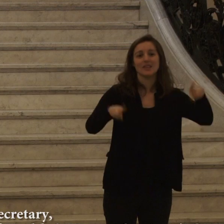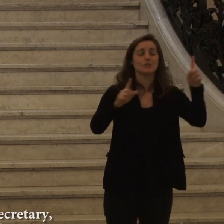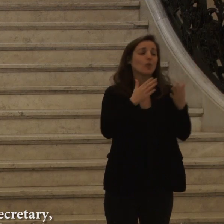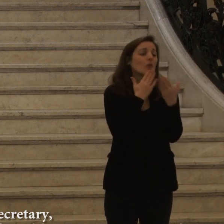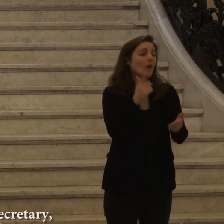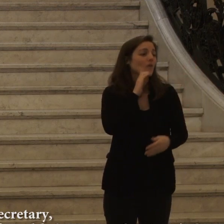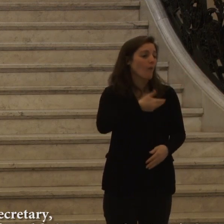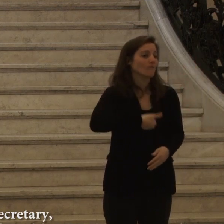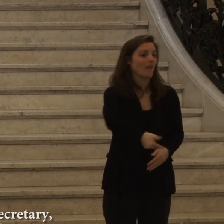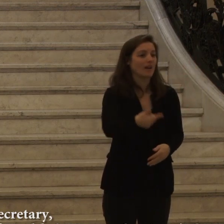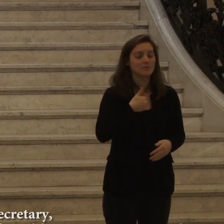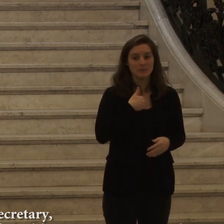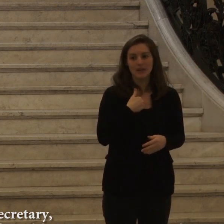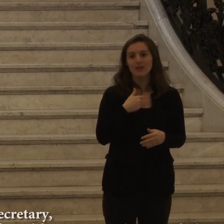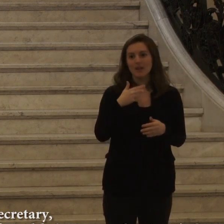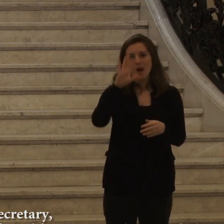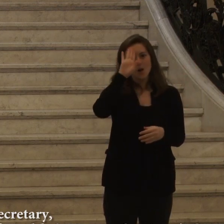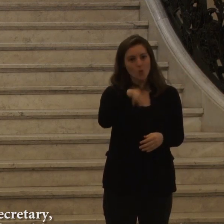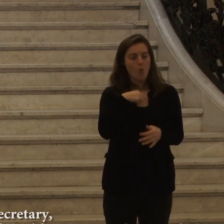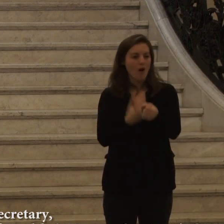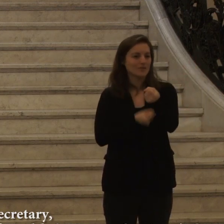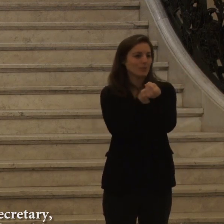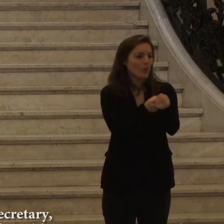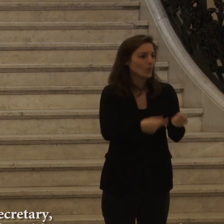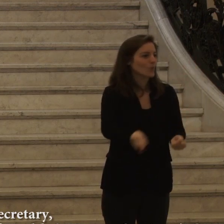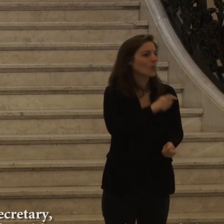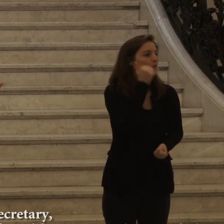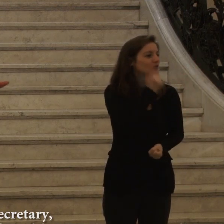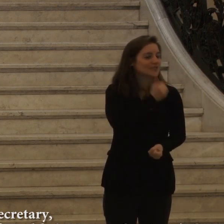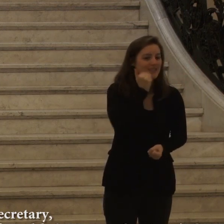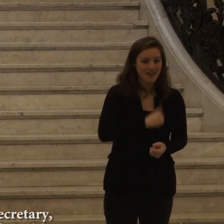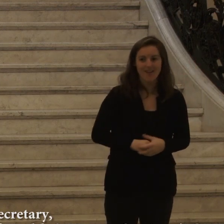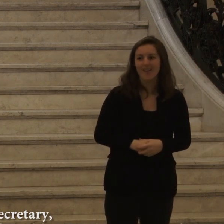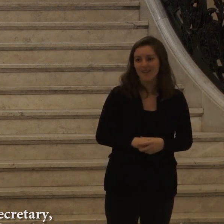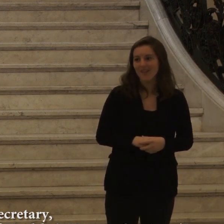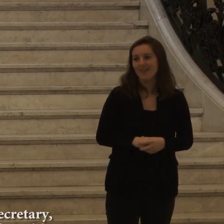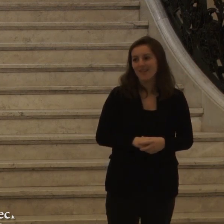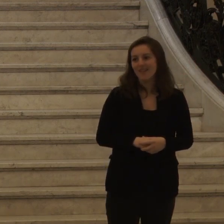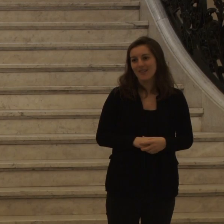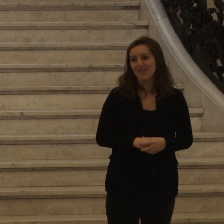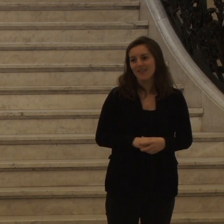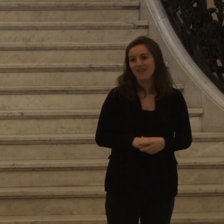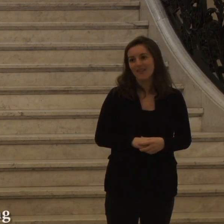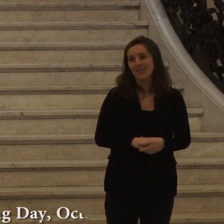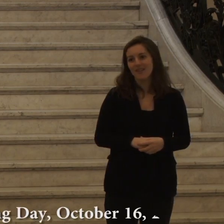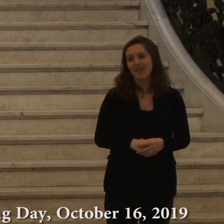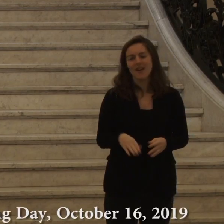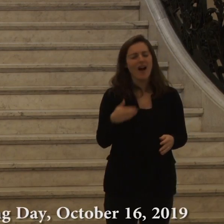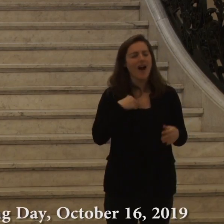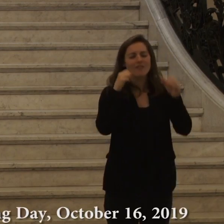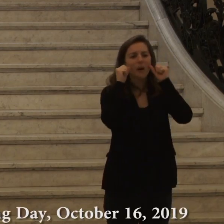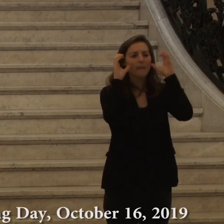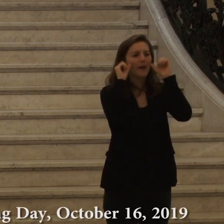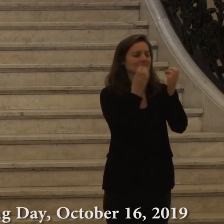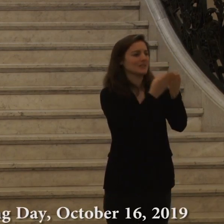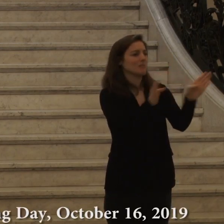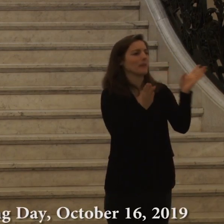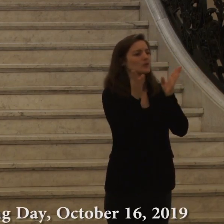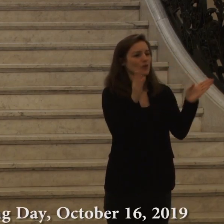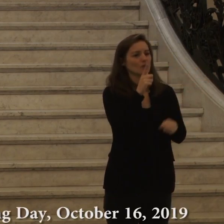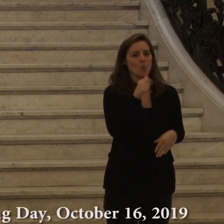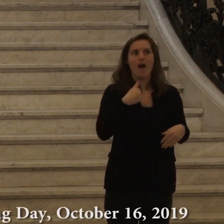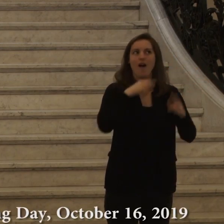me. Please know I stand with you each and every day. I have extraordinary public servants who I am privileged to work